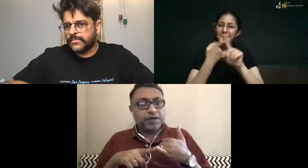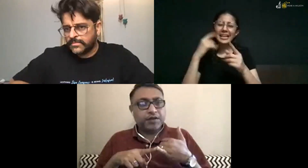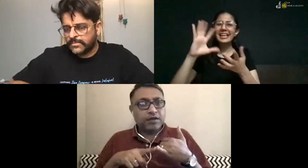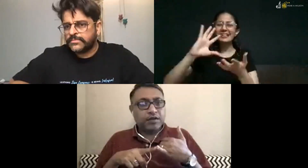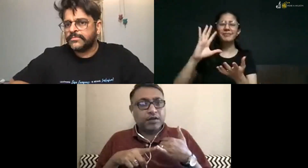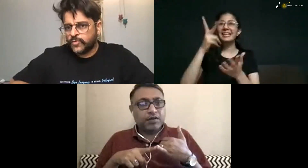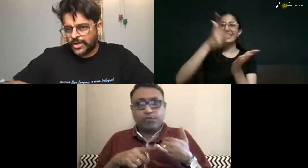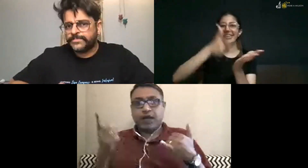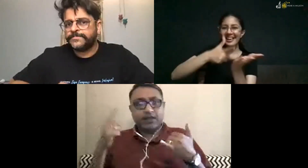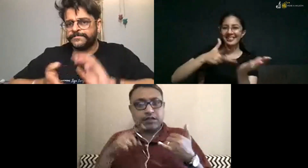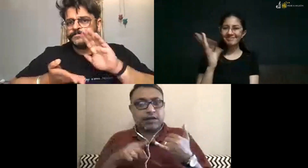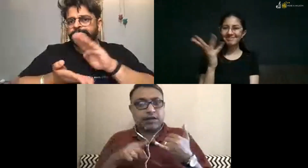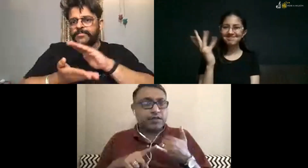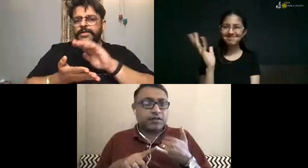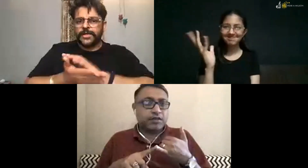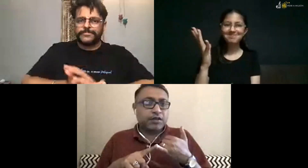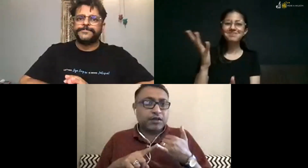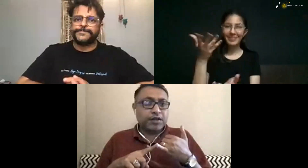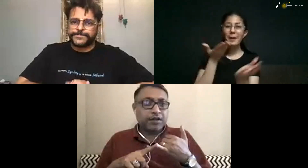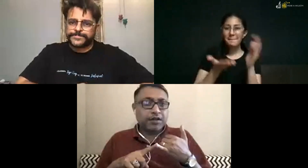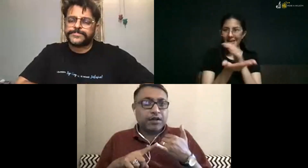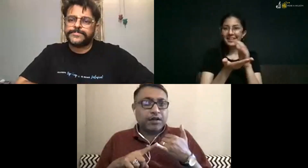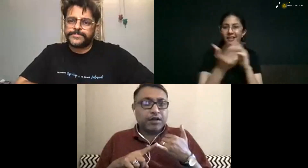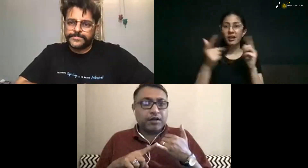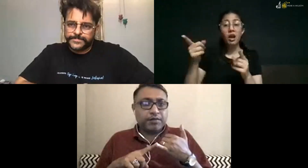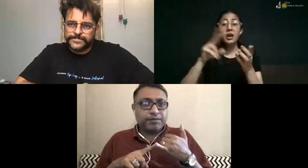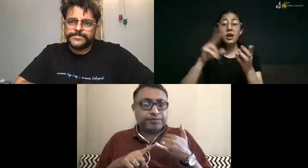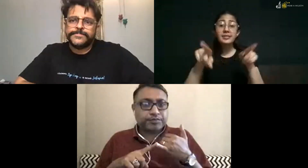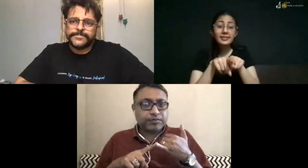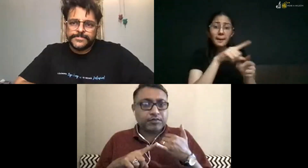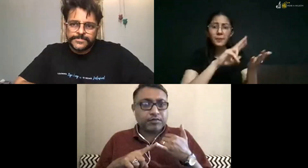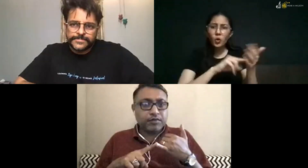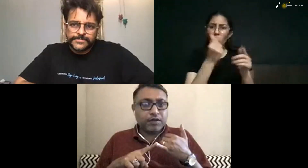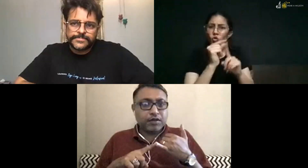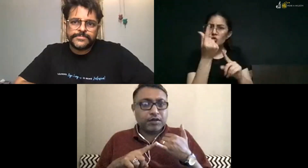right? Nupur has that capacity, right? um,